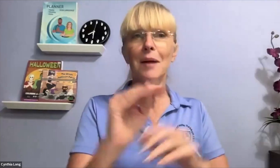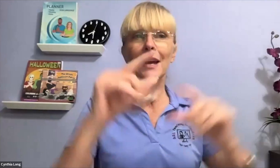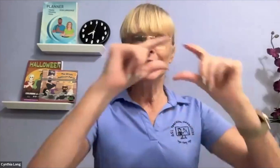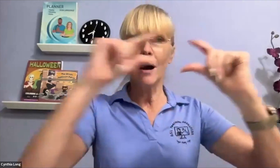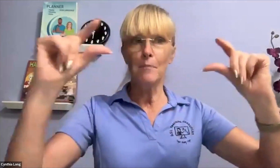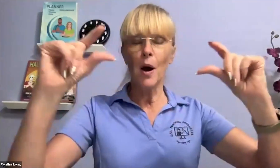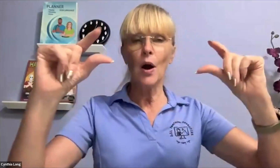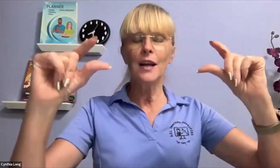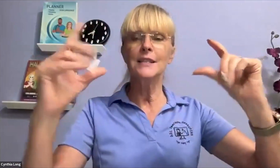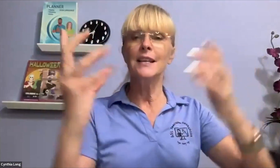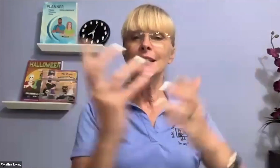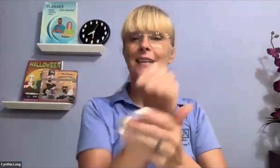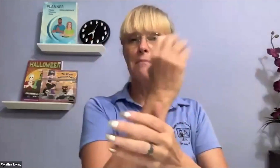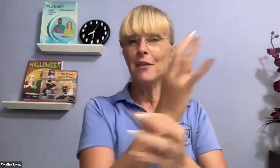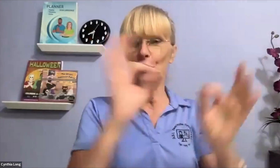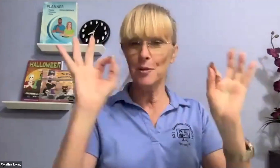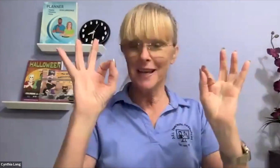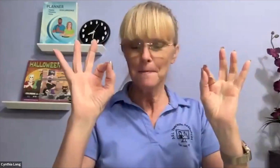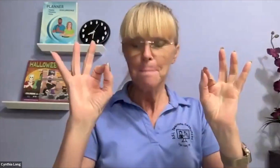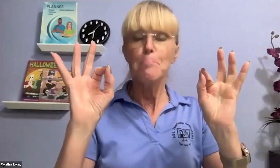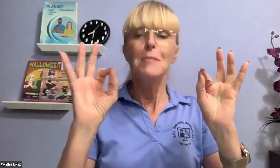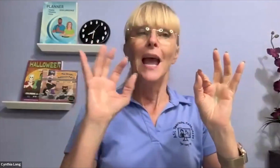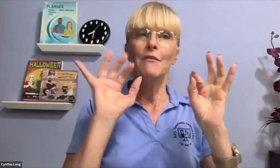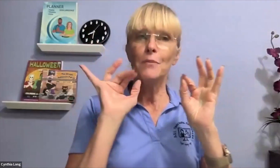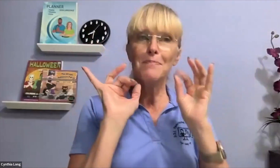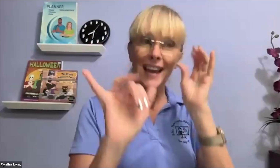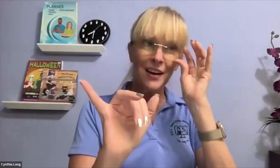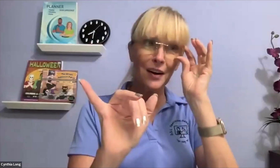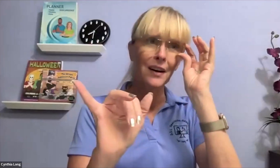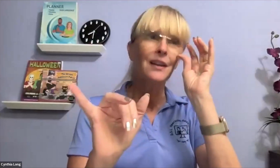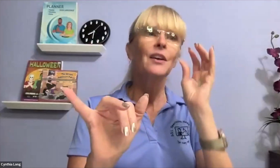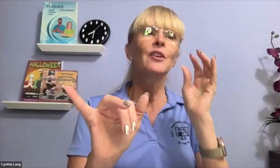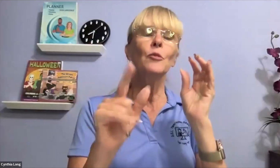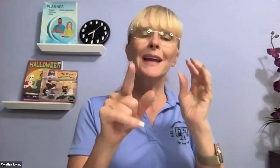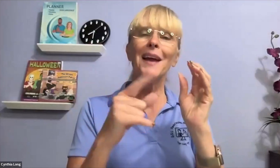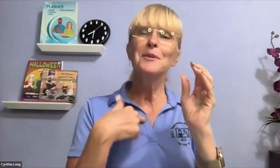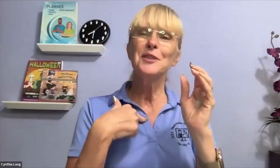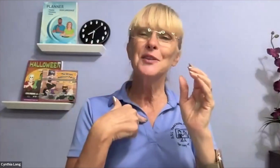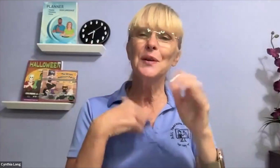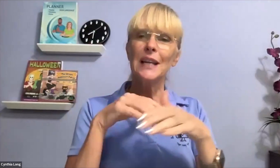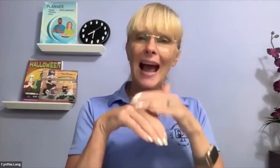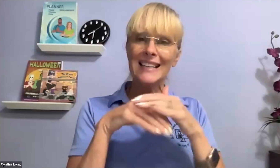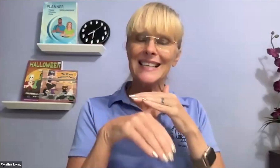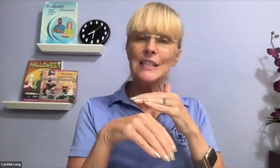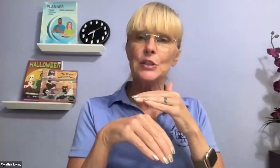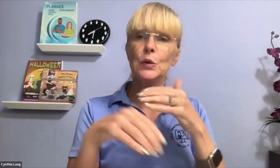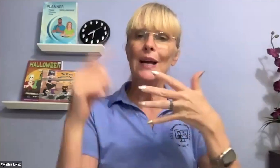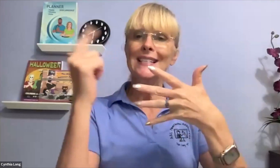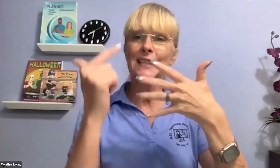ASLTeachingResources.com. At the top bar, it says get my freebie. And from there, you'll be able to get access to a